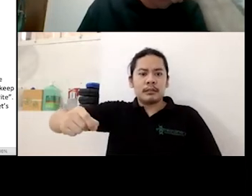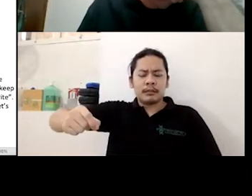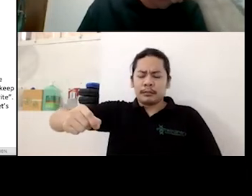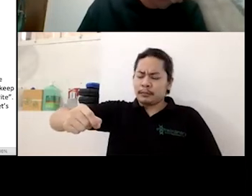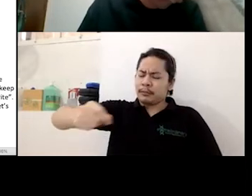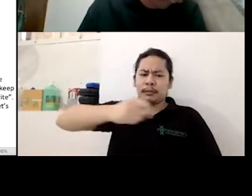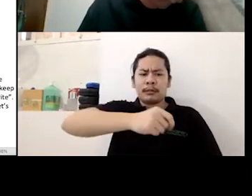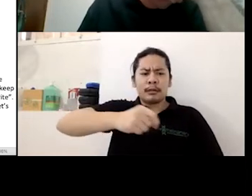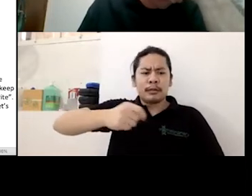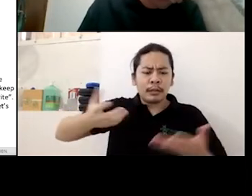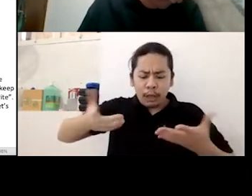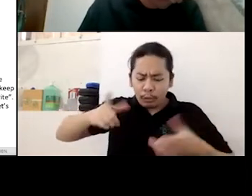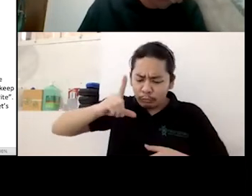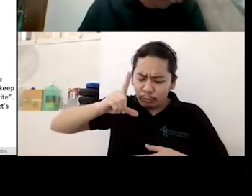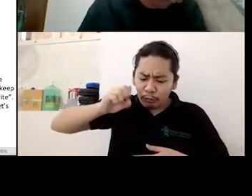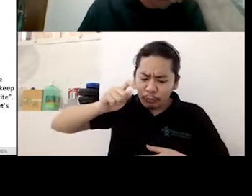My name, right